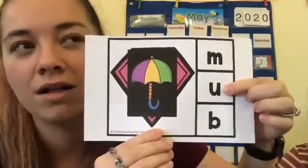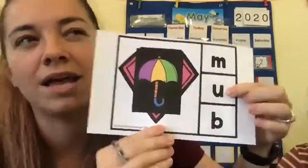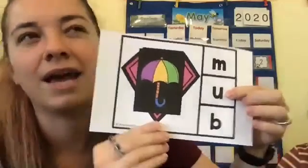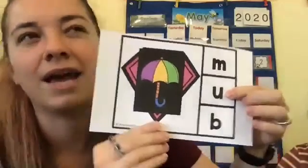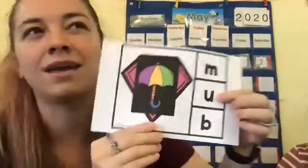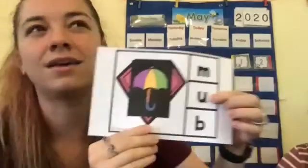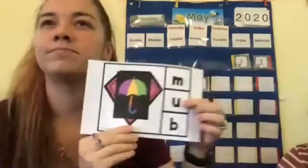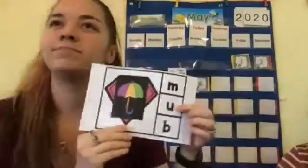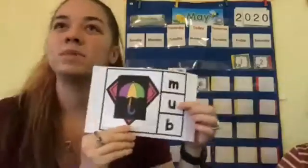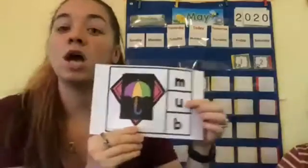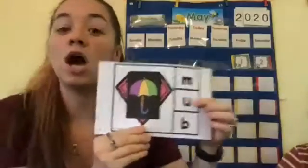Like under